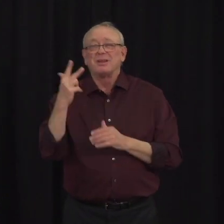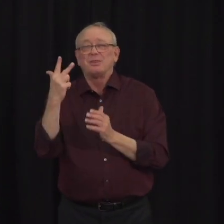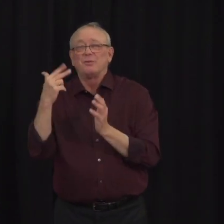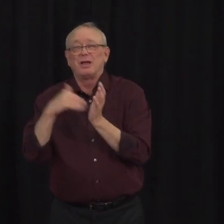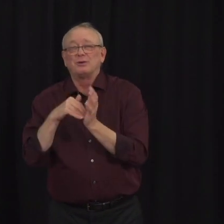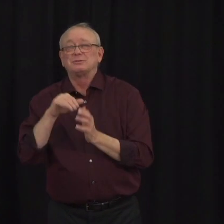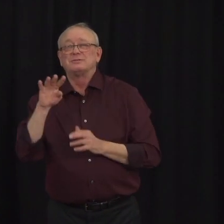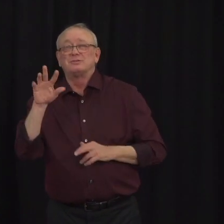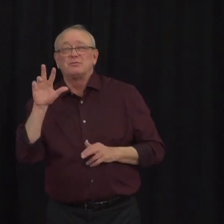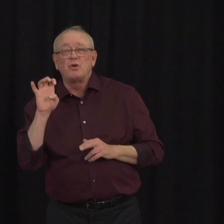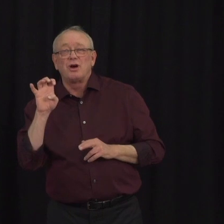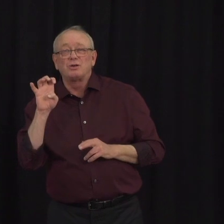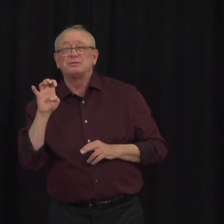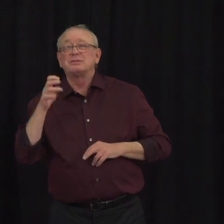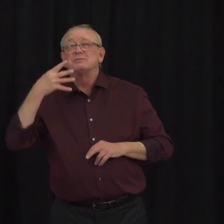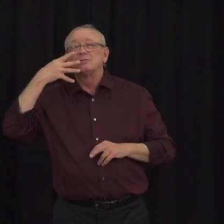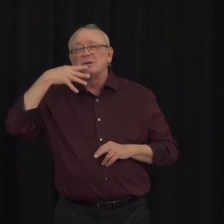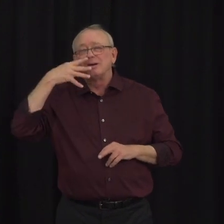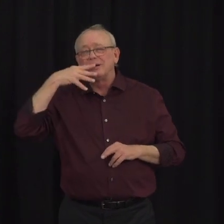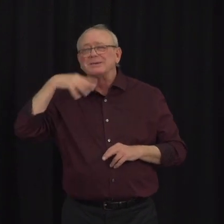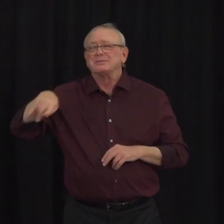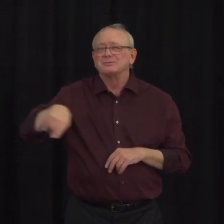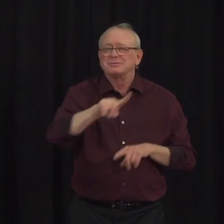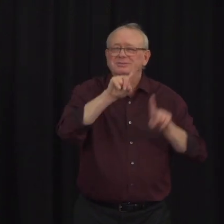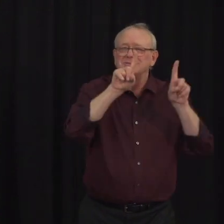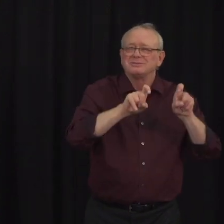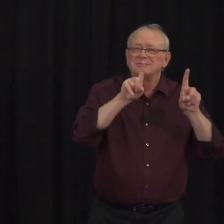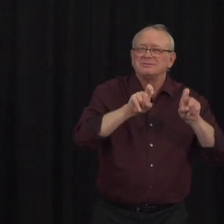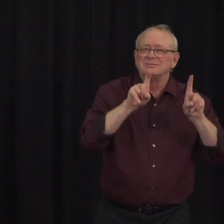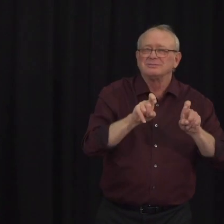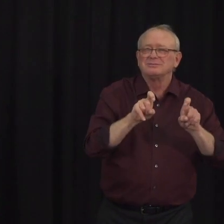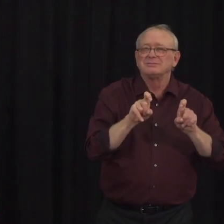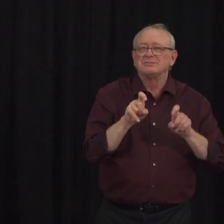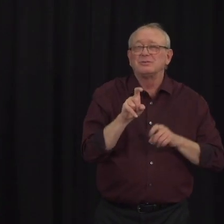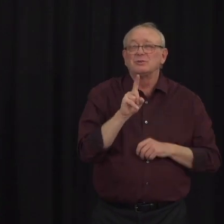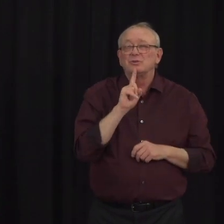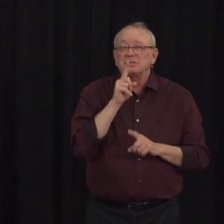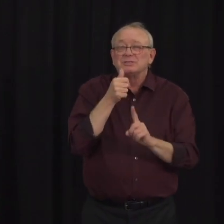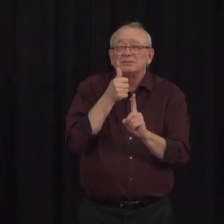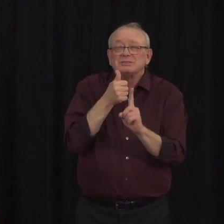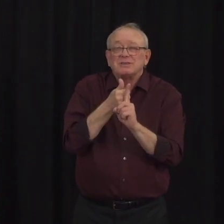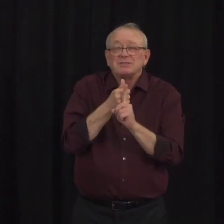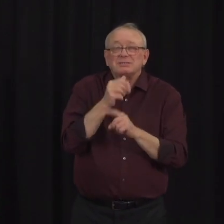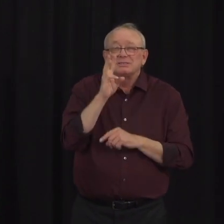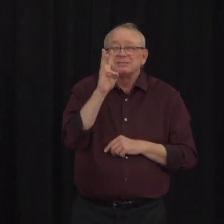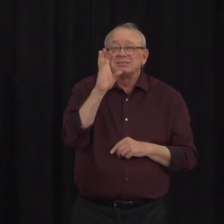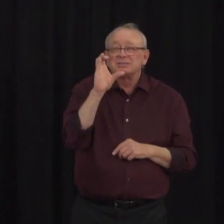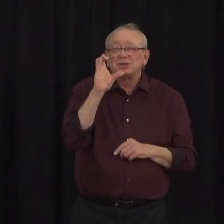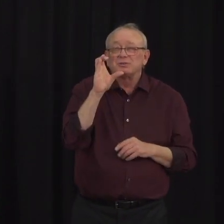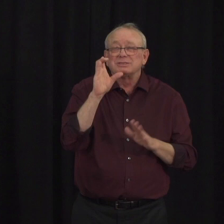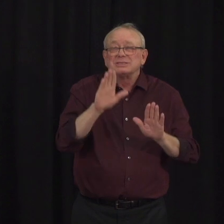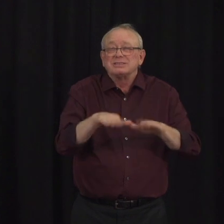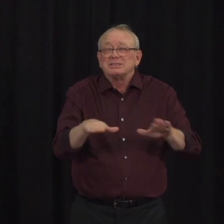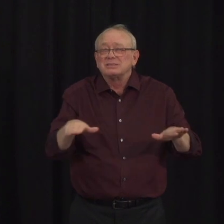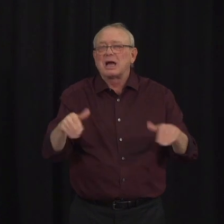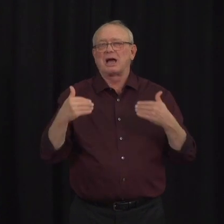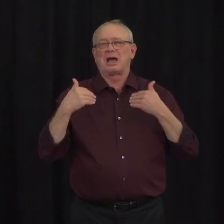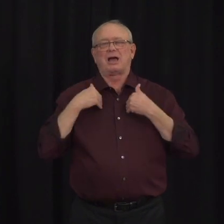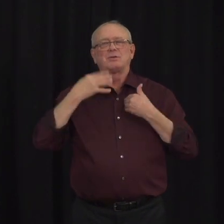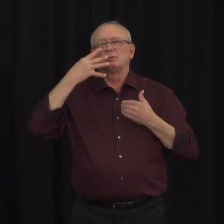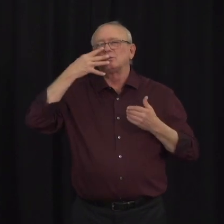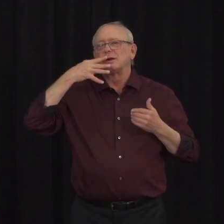runny nose, with only 601 of whom having a runny nose and nothing else. Less